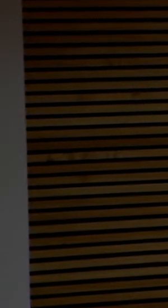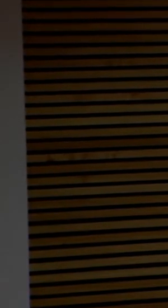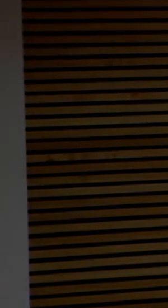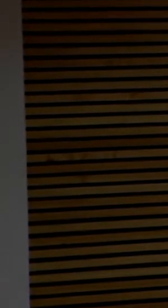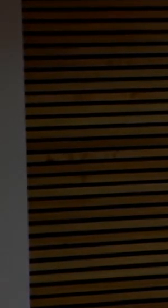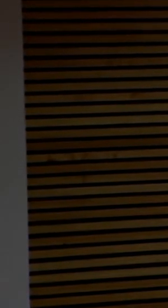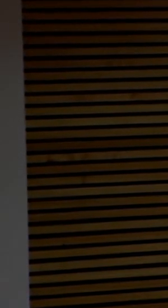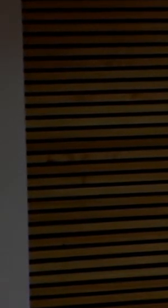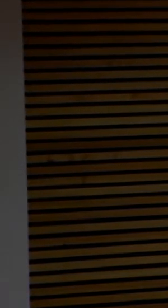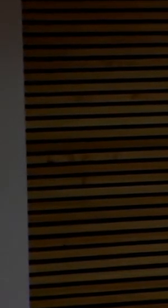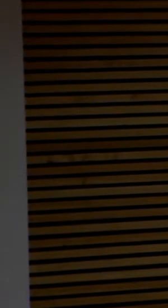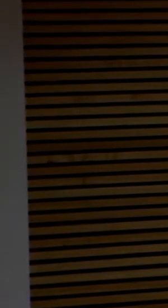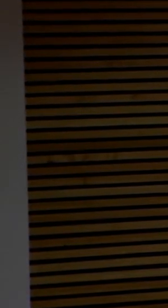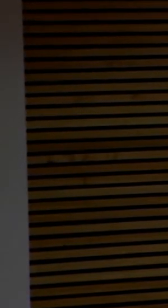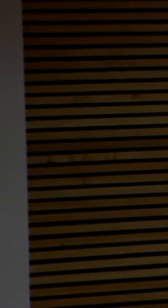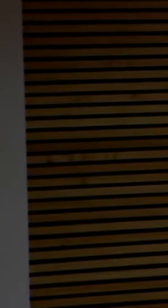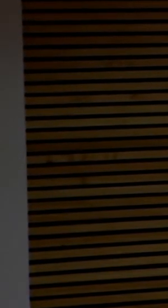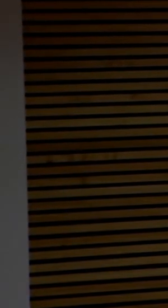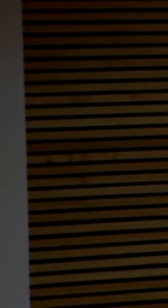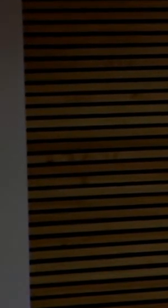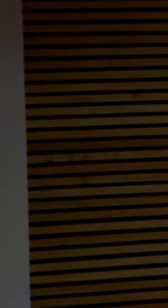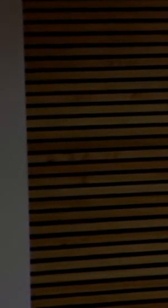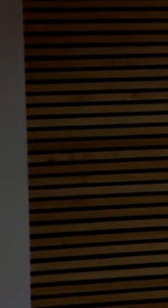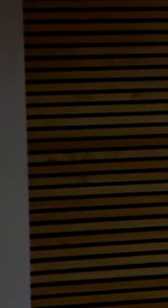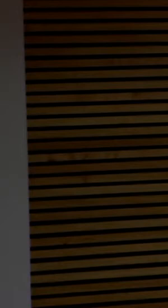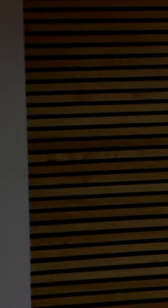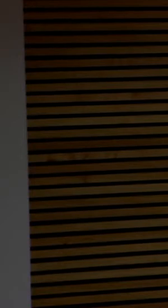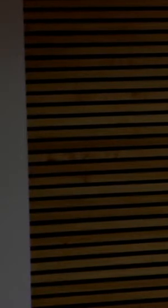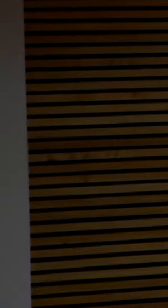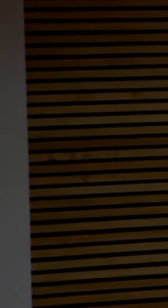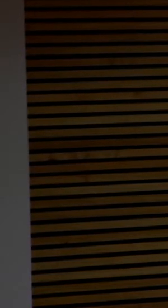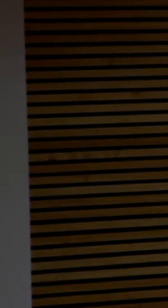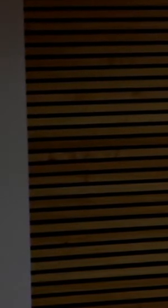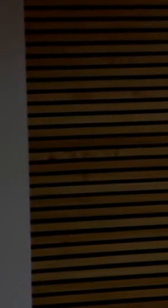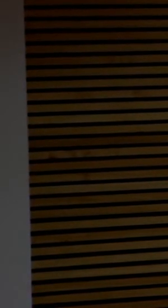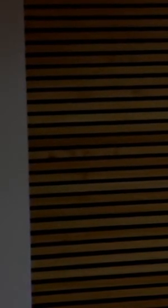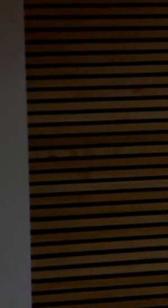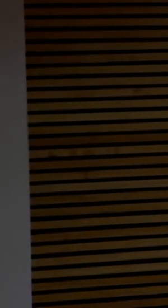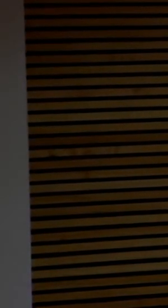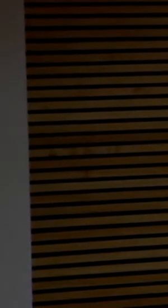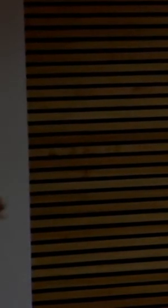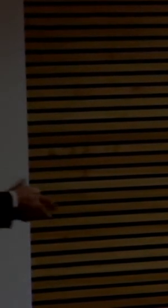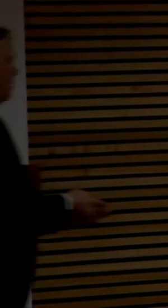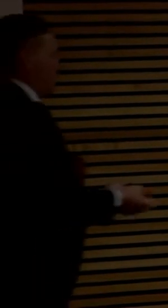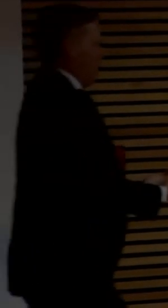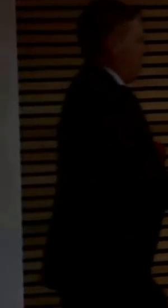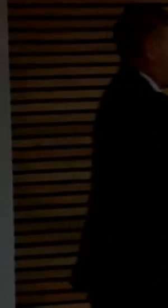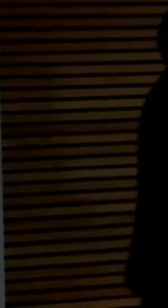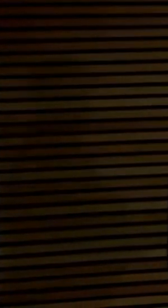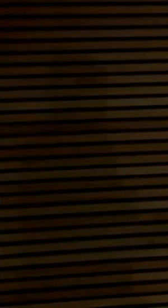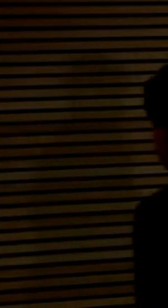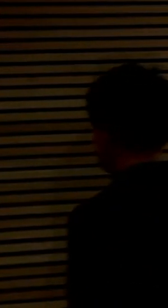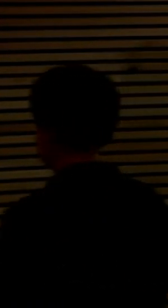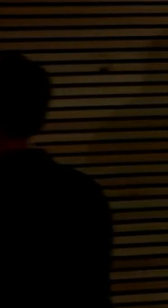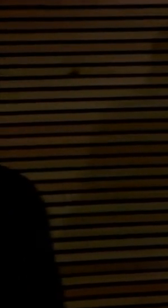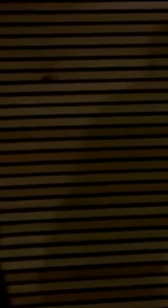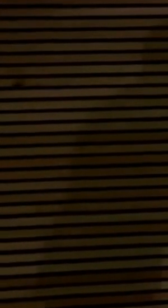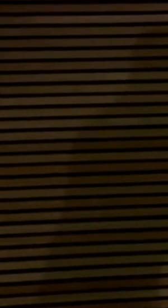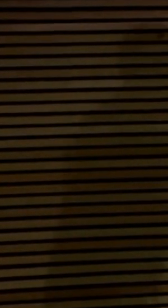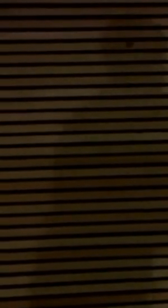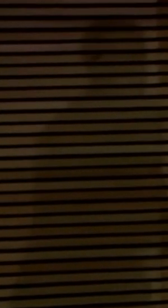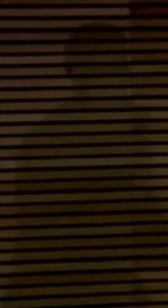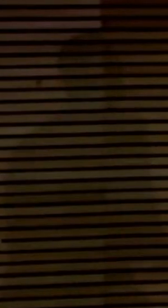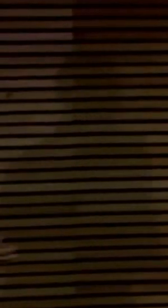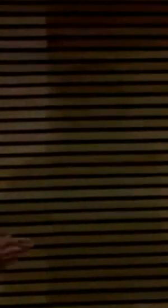quite the same quality, or there might be some risks involved. Would you like to address that? Sure. I